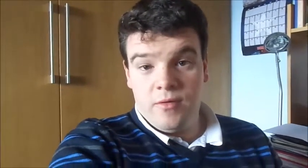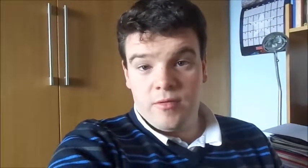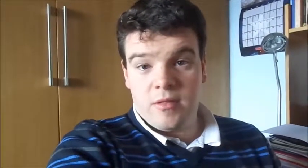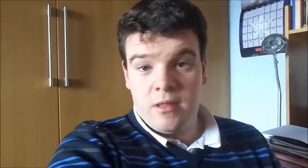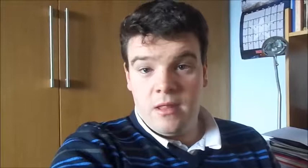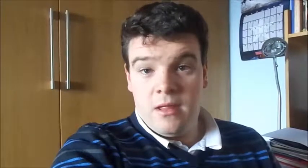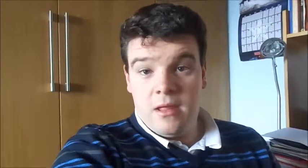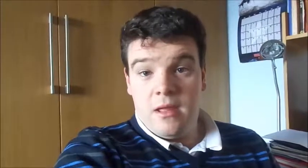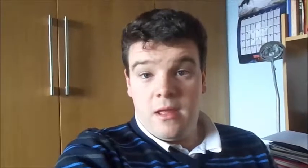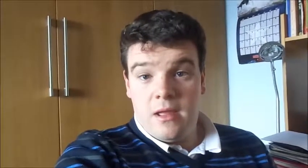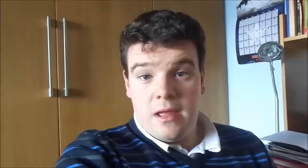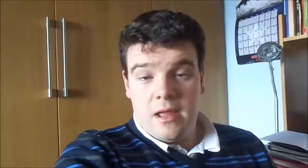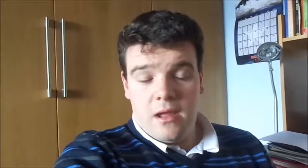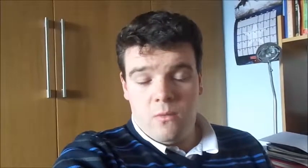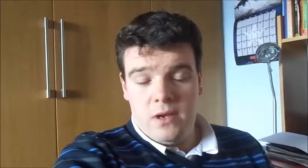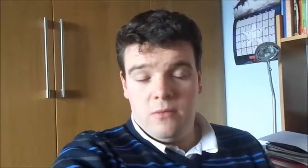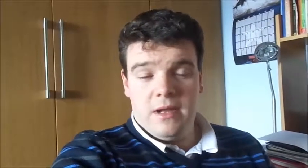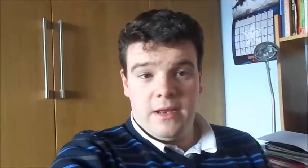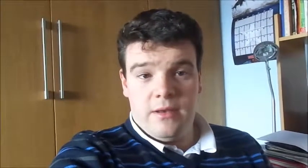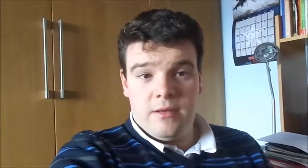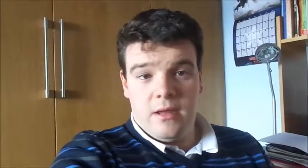Prince William and